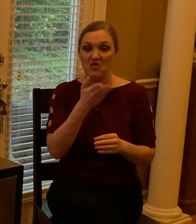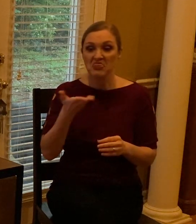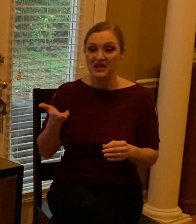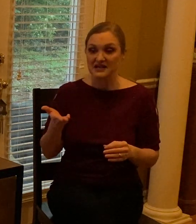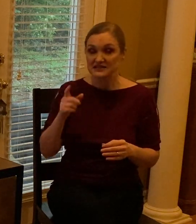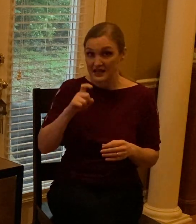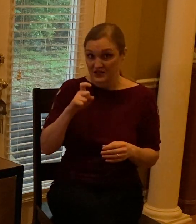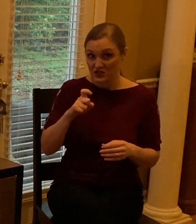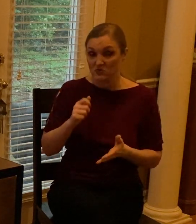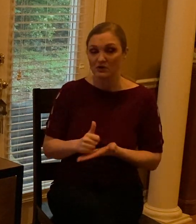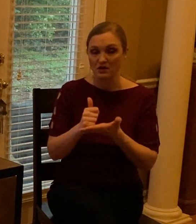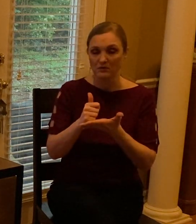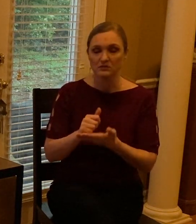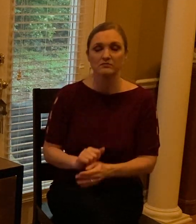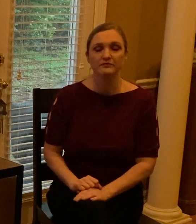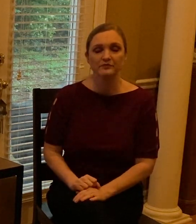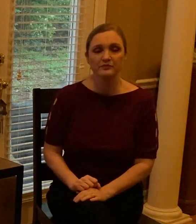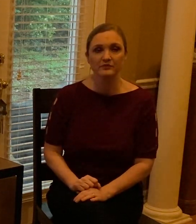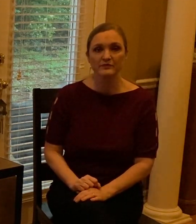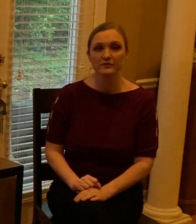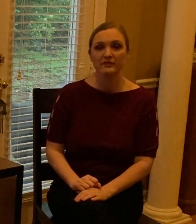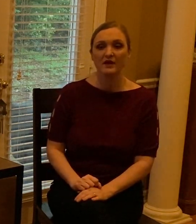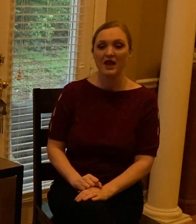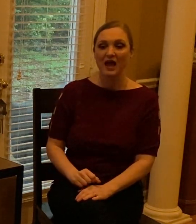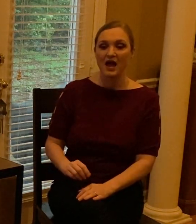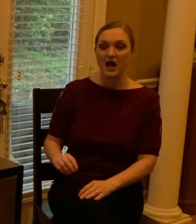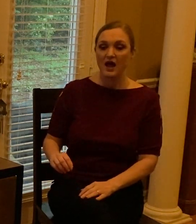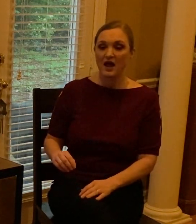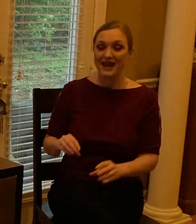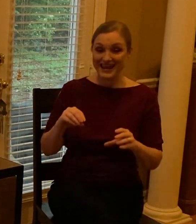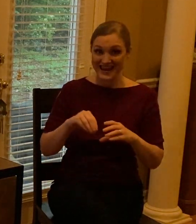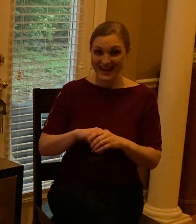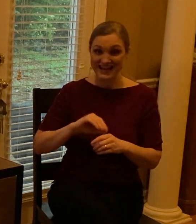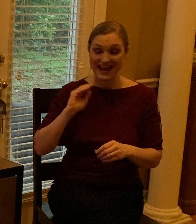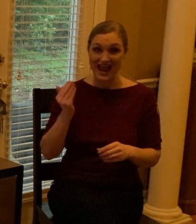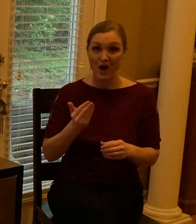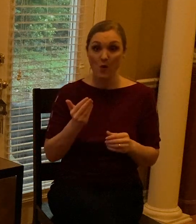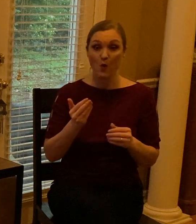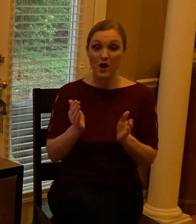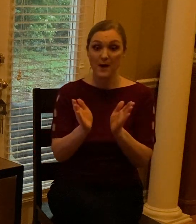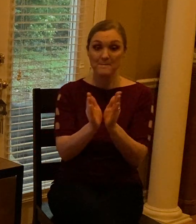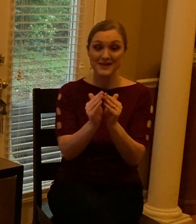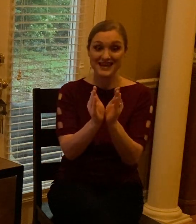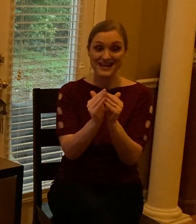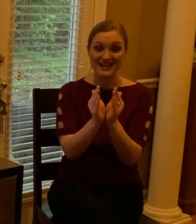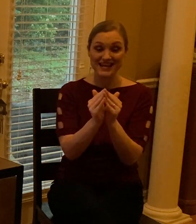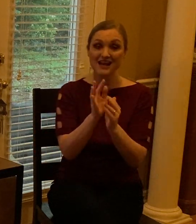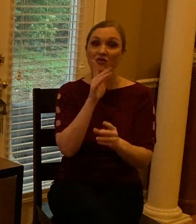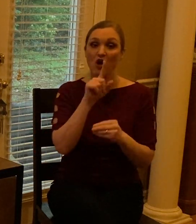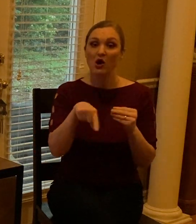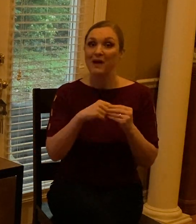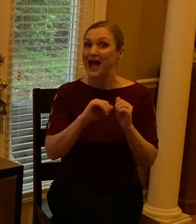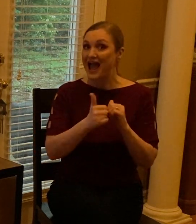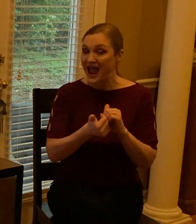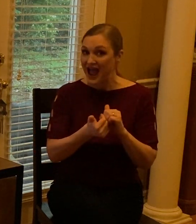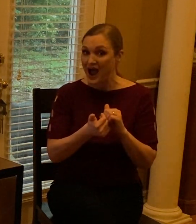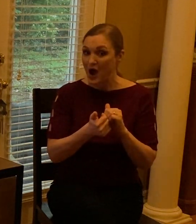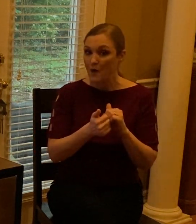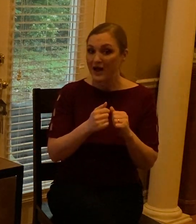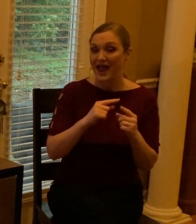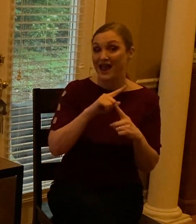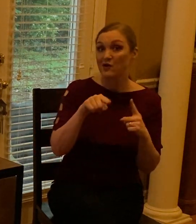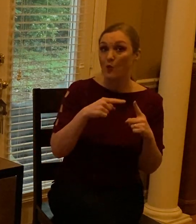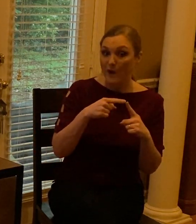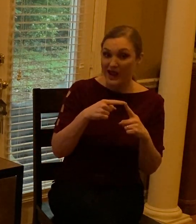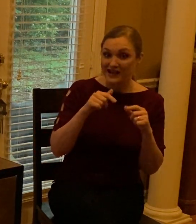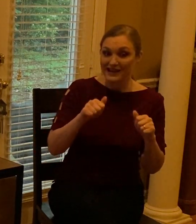need to be addressed. Utmost in our discussions is the how and when we might be meeting together